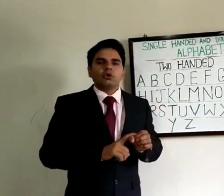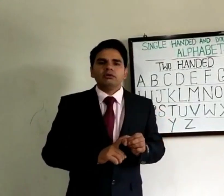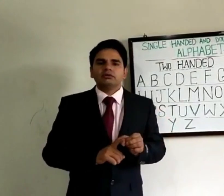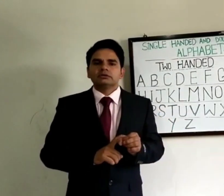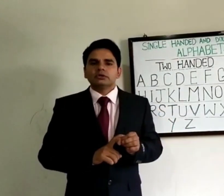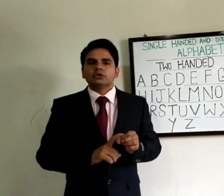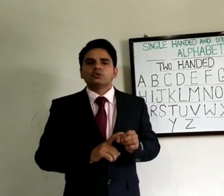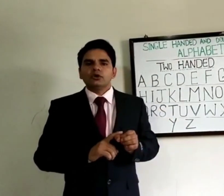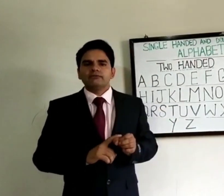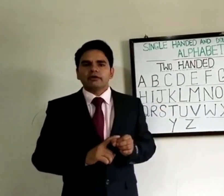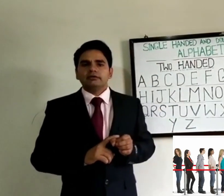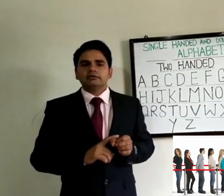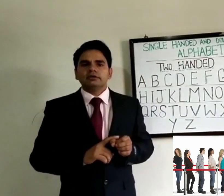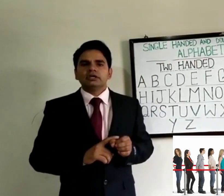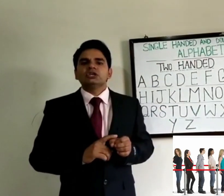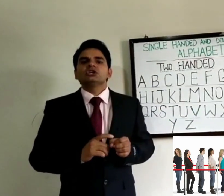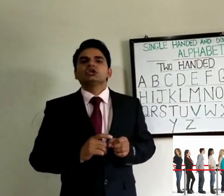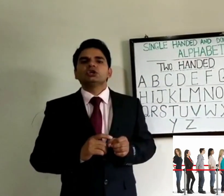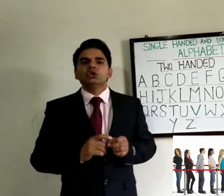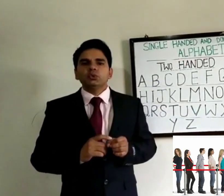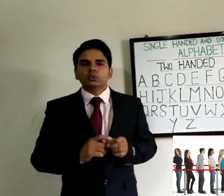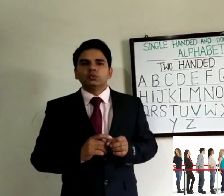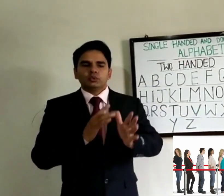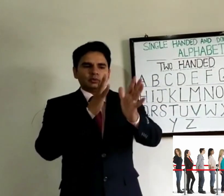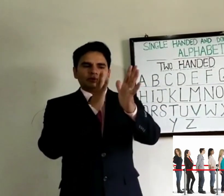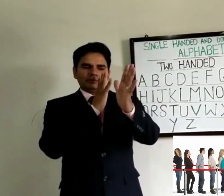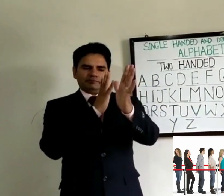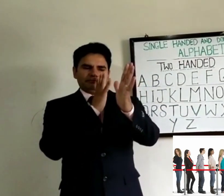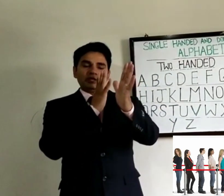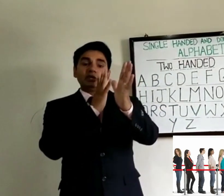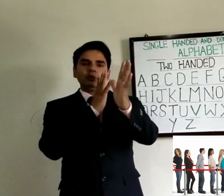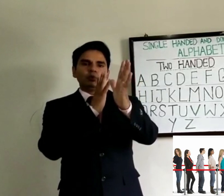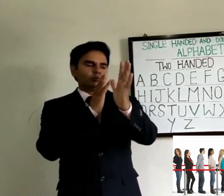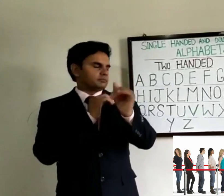Quaw. Quaw for Q. Q.